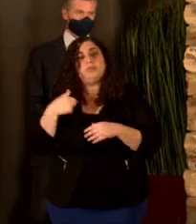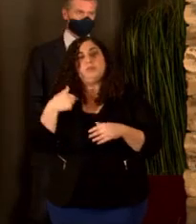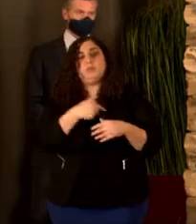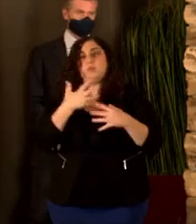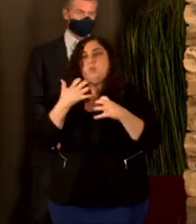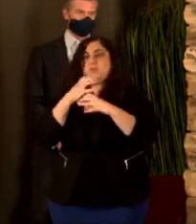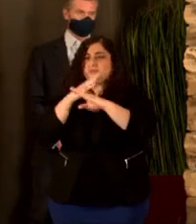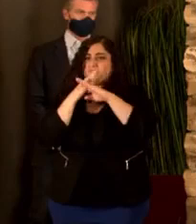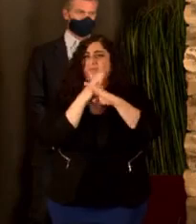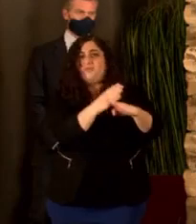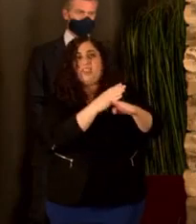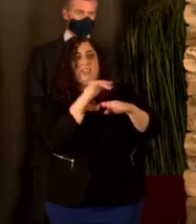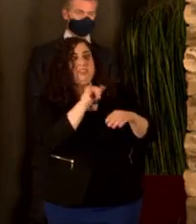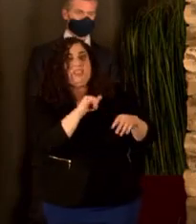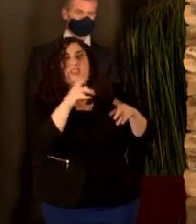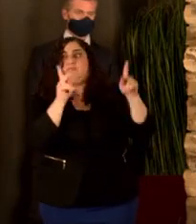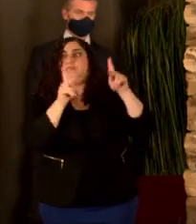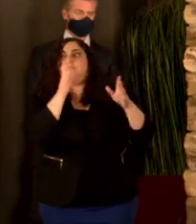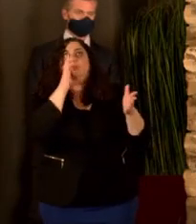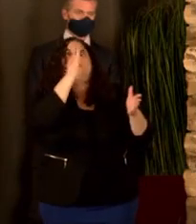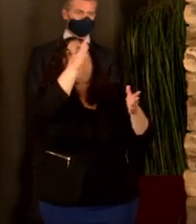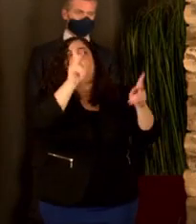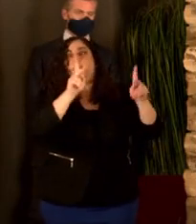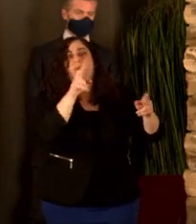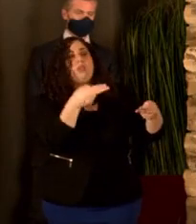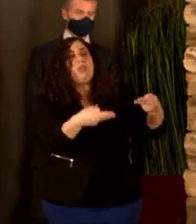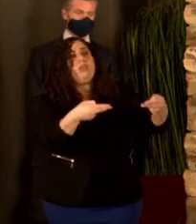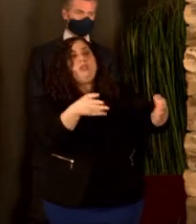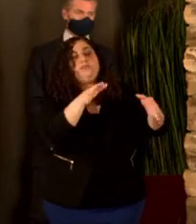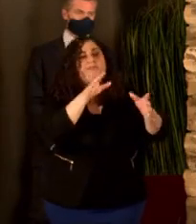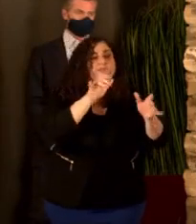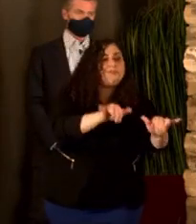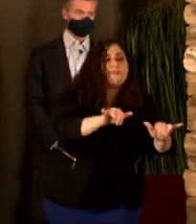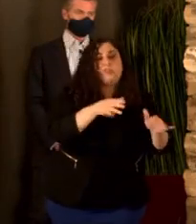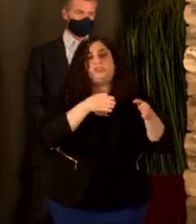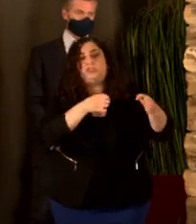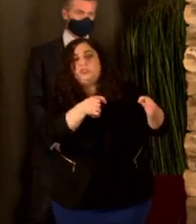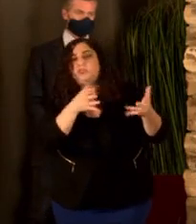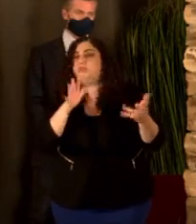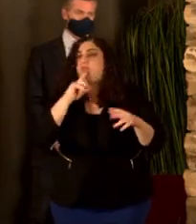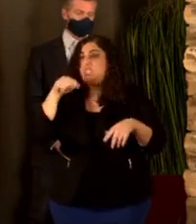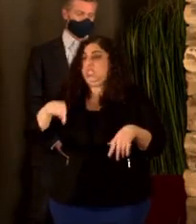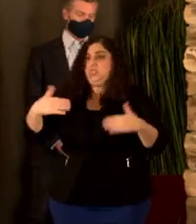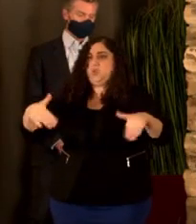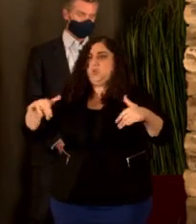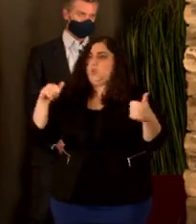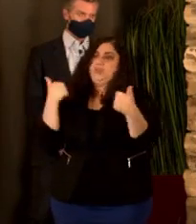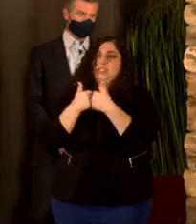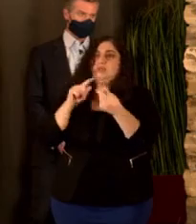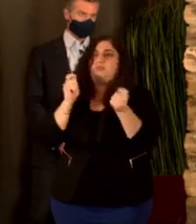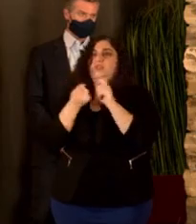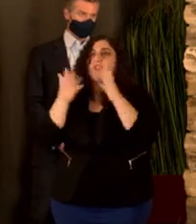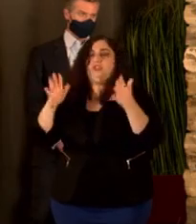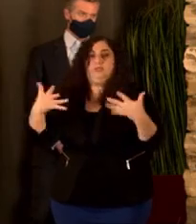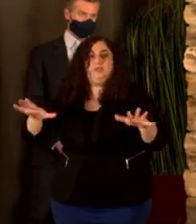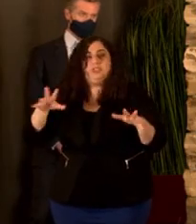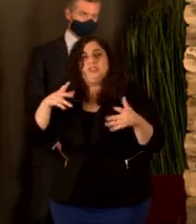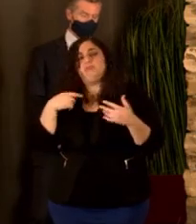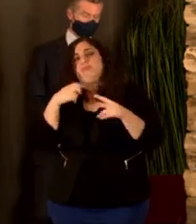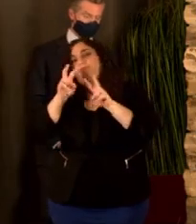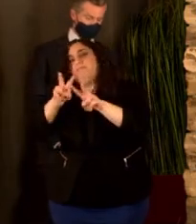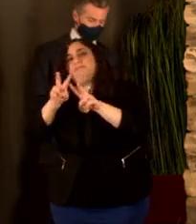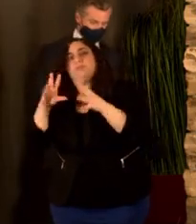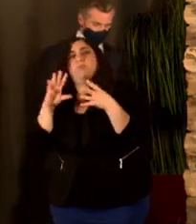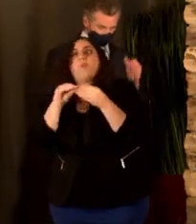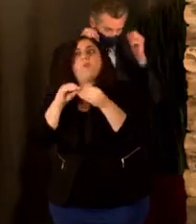that in the future. And I think that is the ultimate and the game changer that we're talking about, and look forward to sharing more on that in the days to